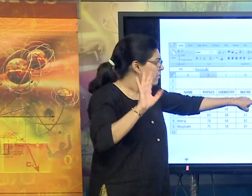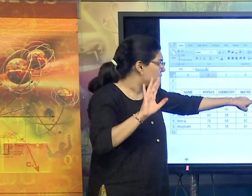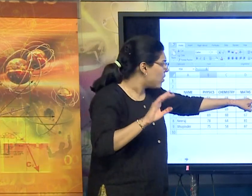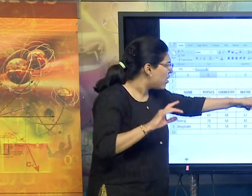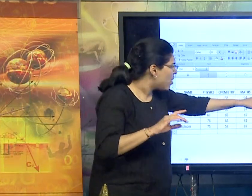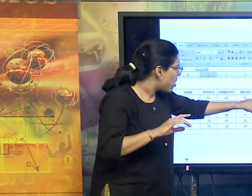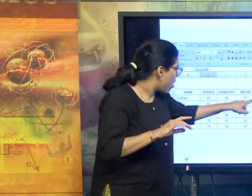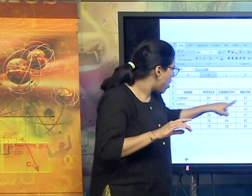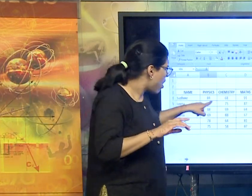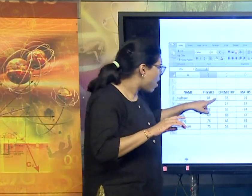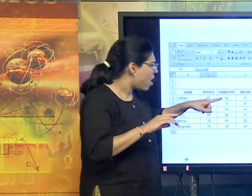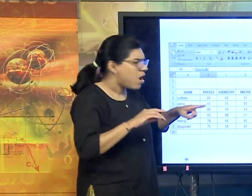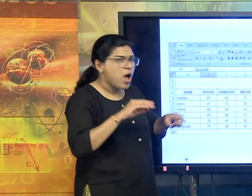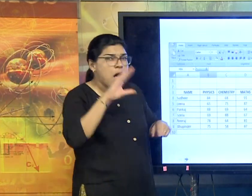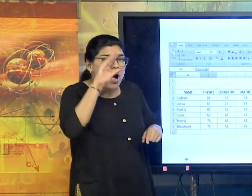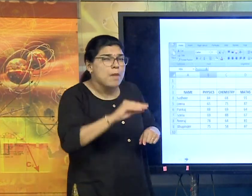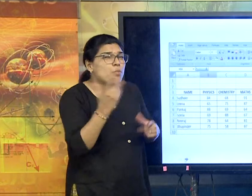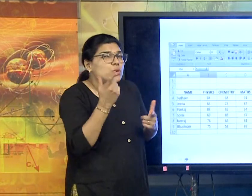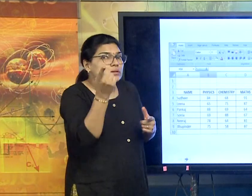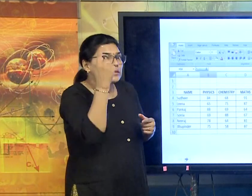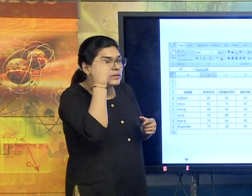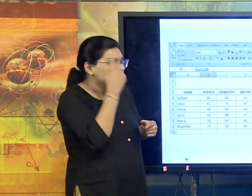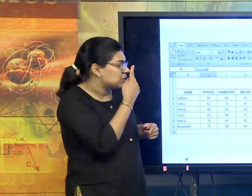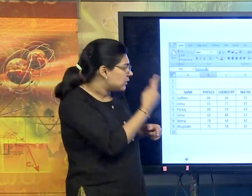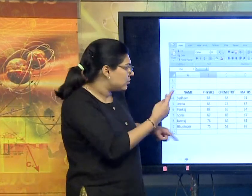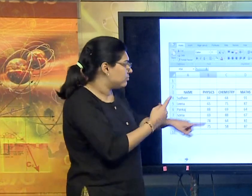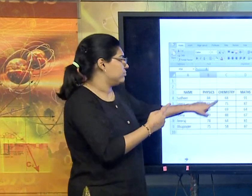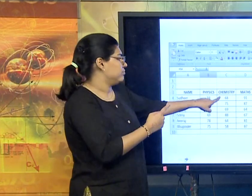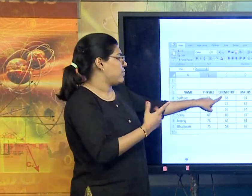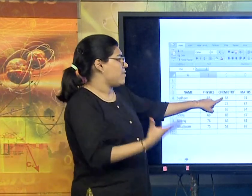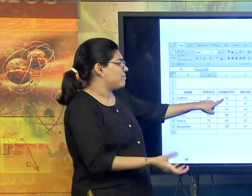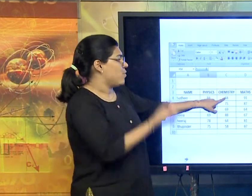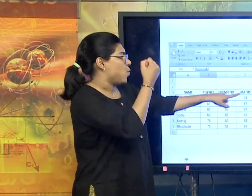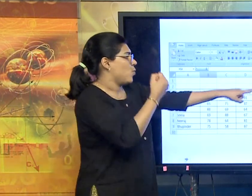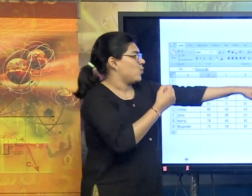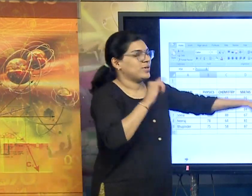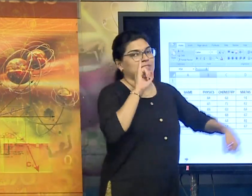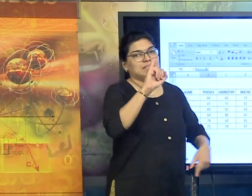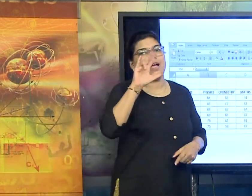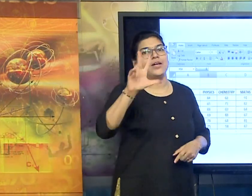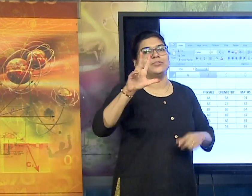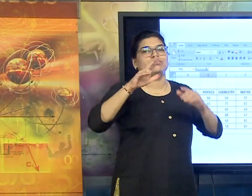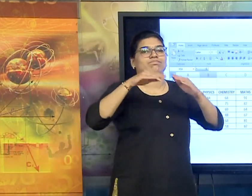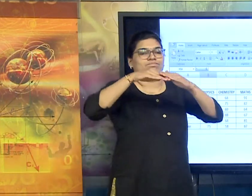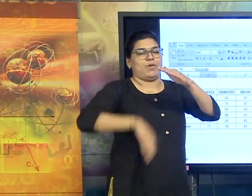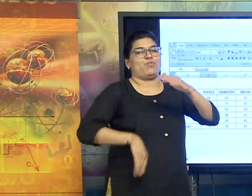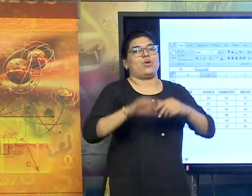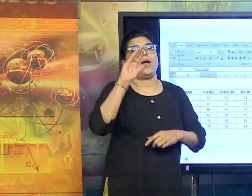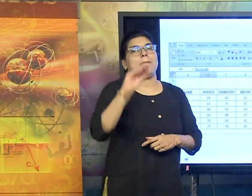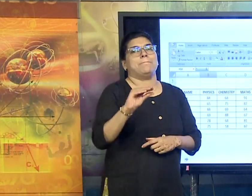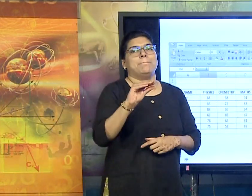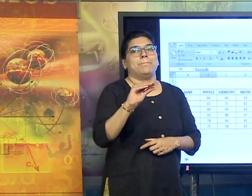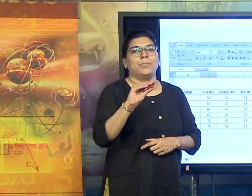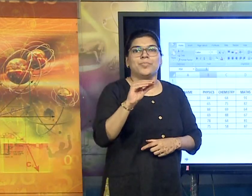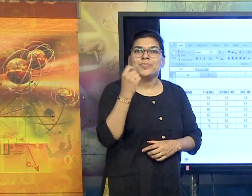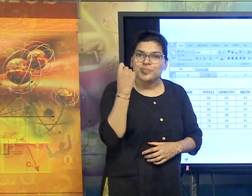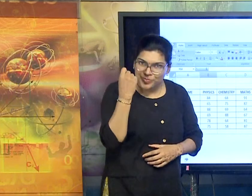like English is 75, physics is 84, chemistry is 68. So we found that minimum marks are